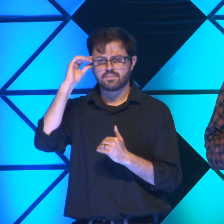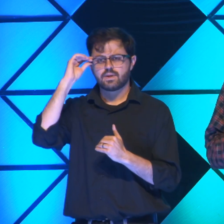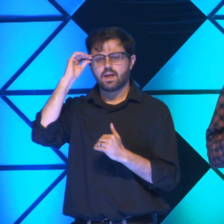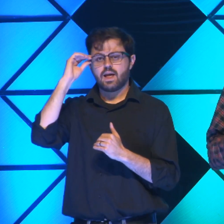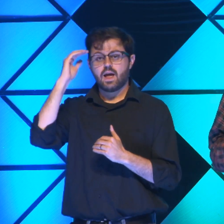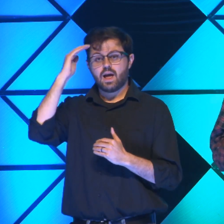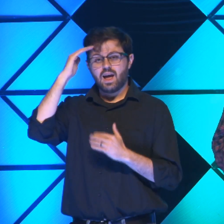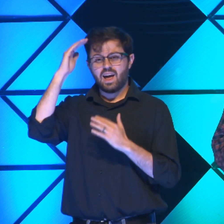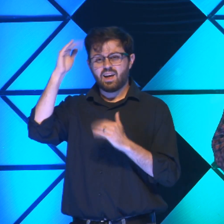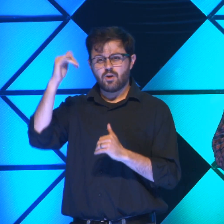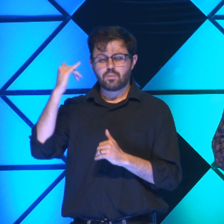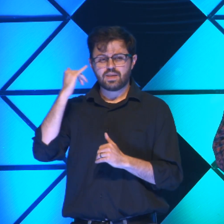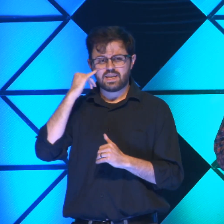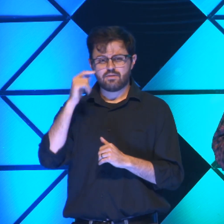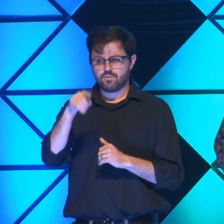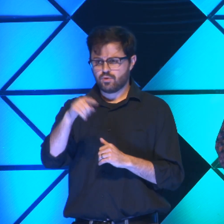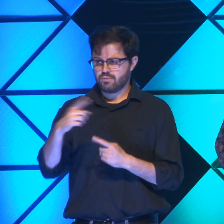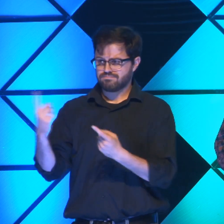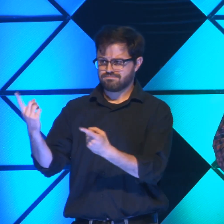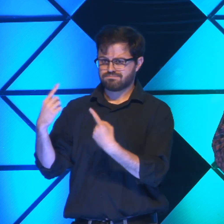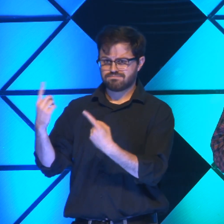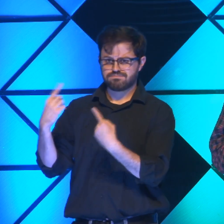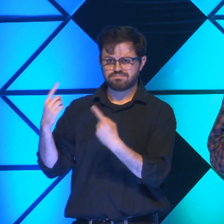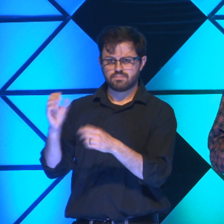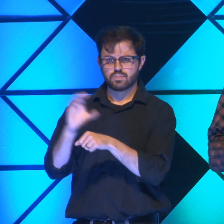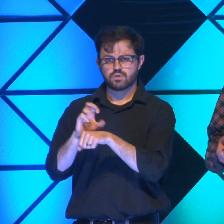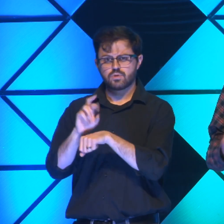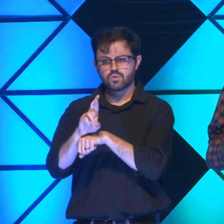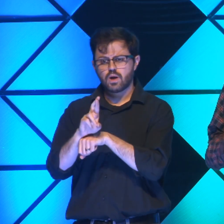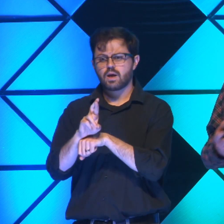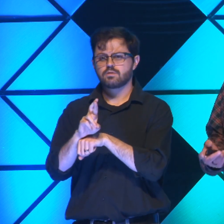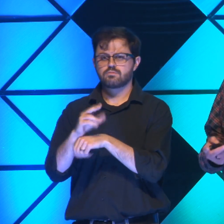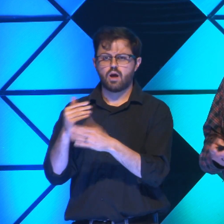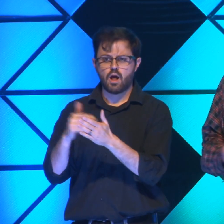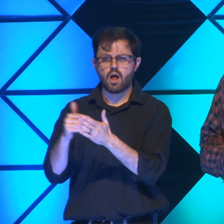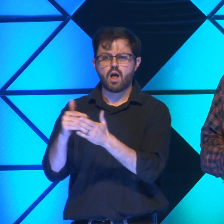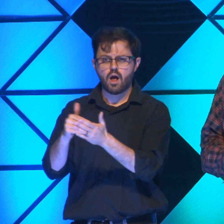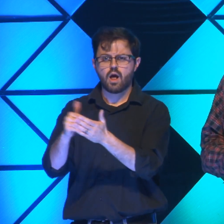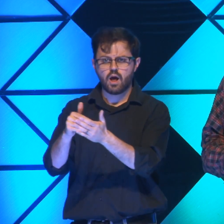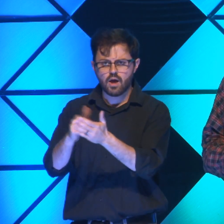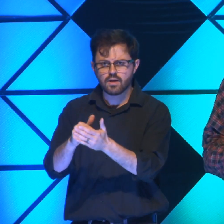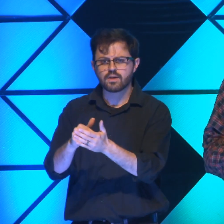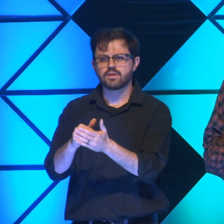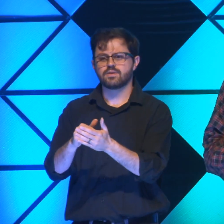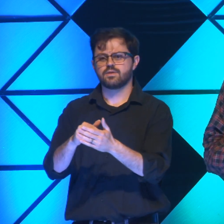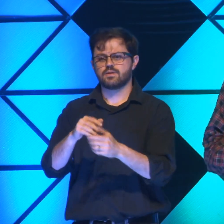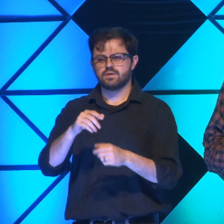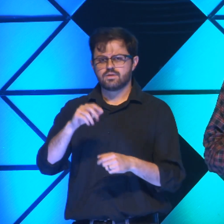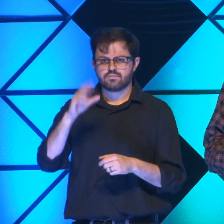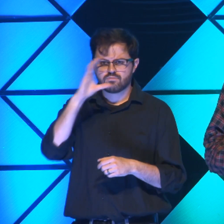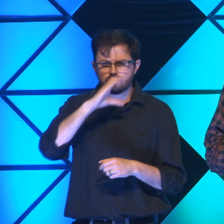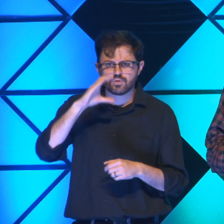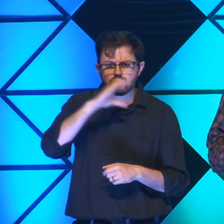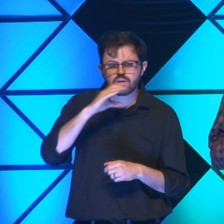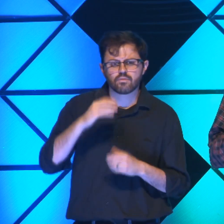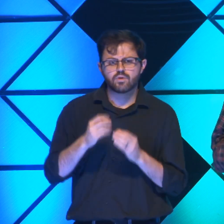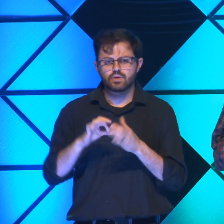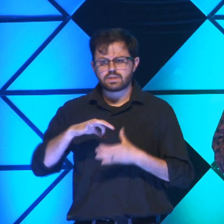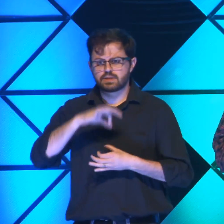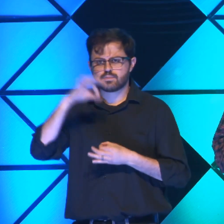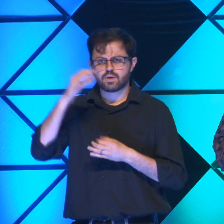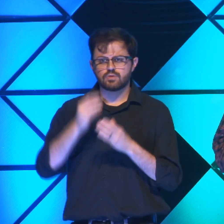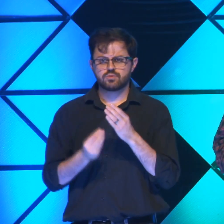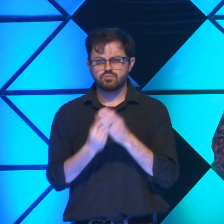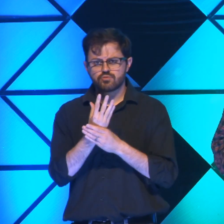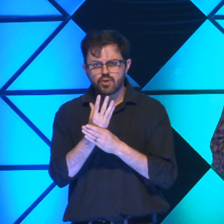church, as you seek spiritual growth, that this congregation, this church, and its mission of peace on earth, I hope it